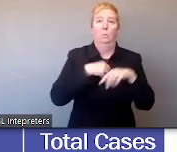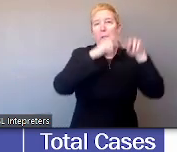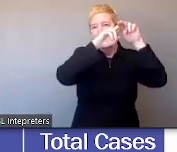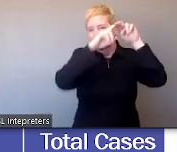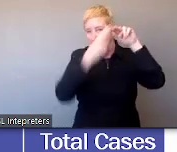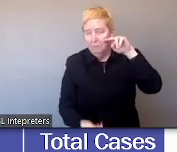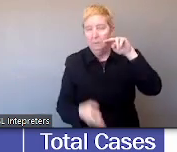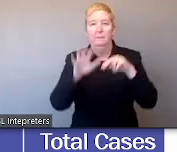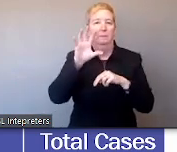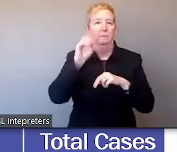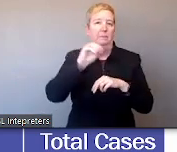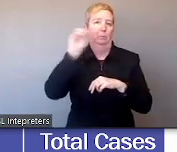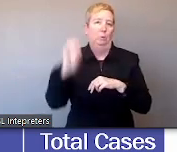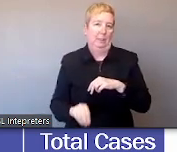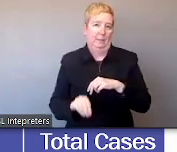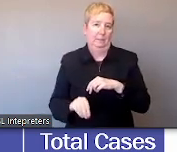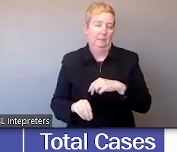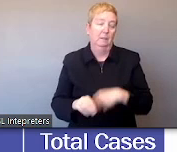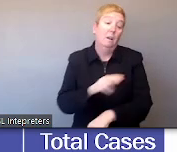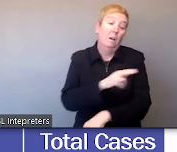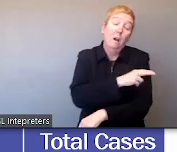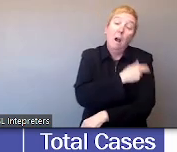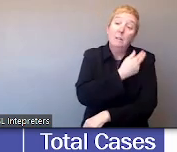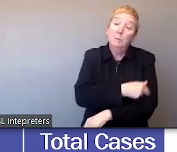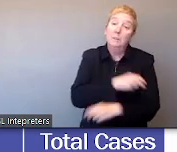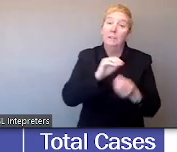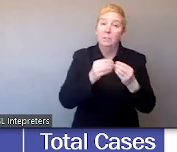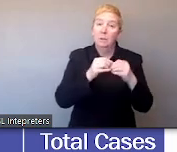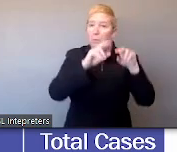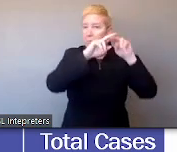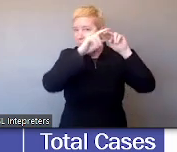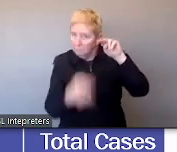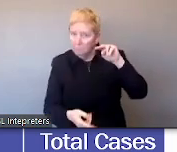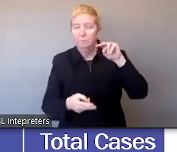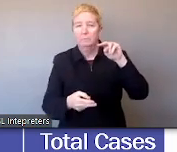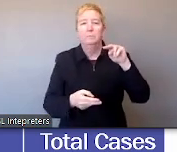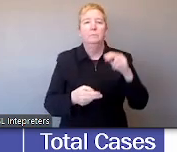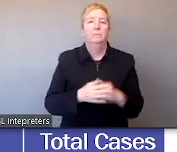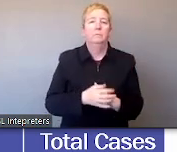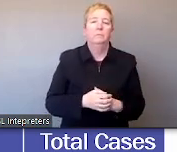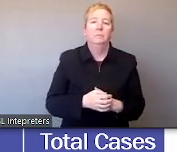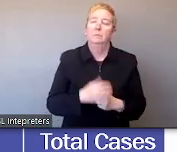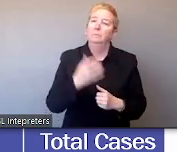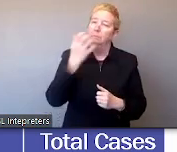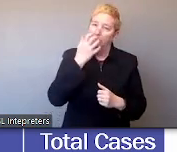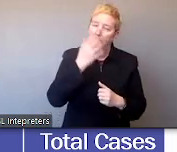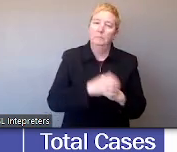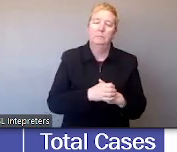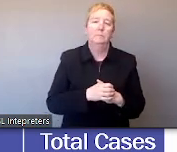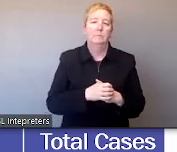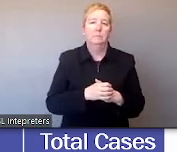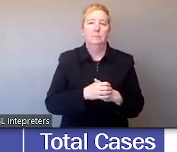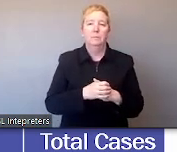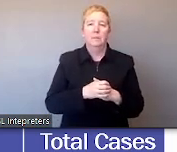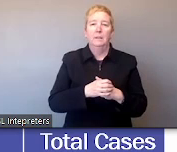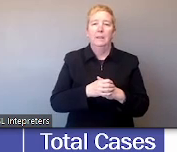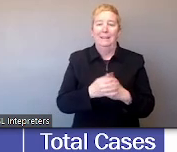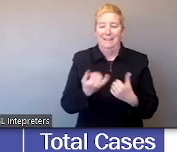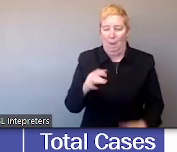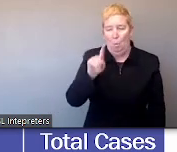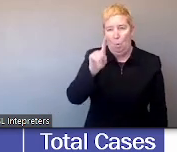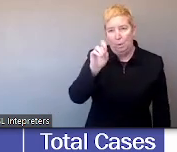alone. Total hospitalizations, you can see there, but with another significant drop, only 107